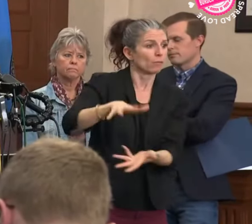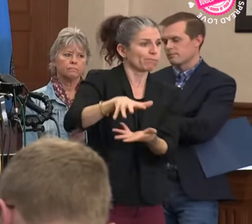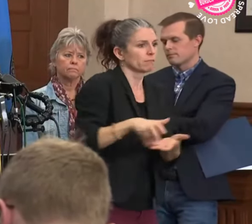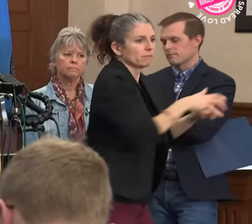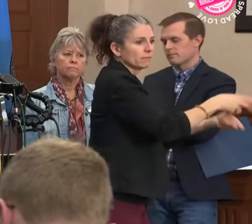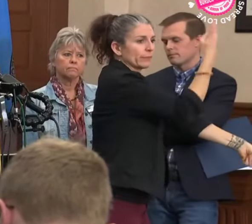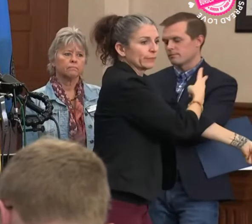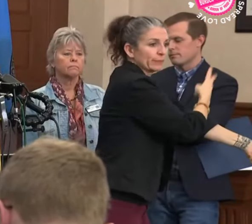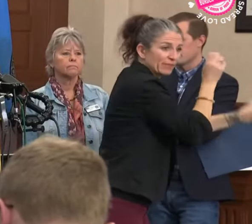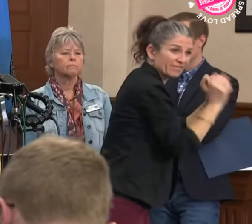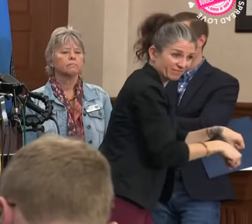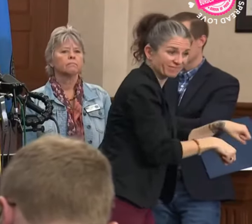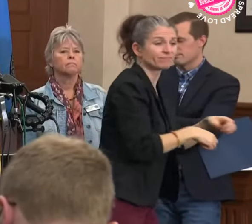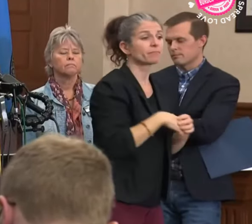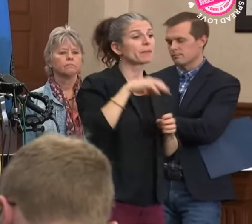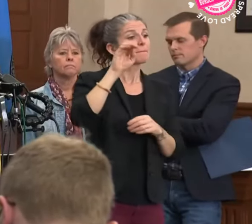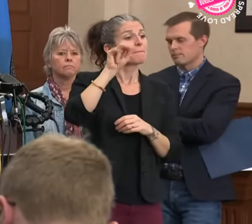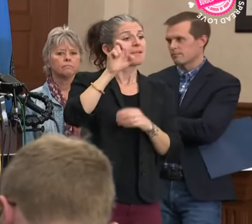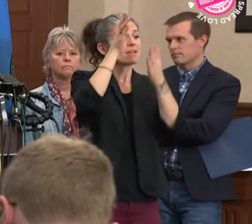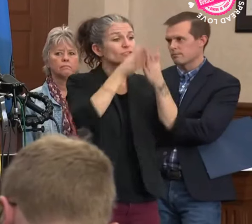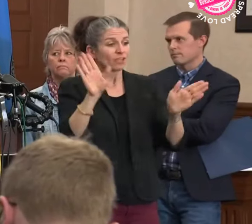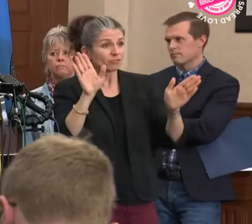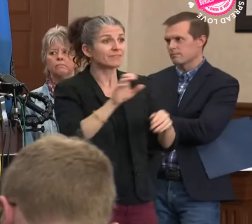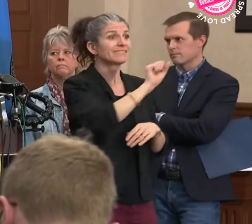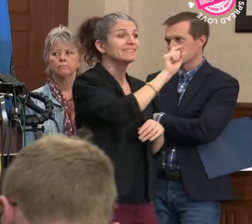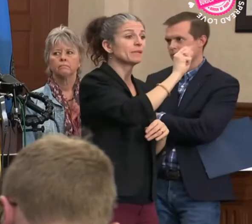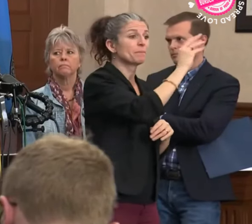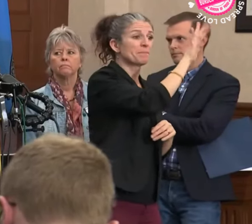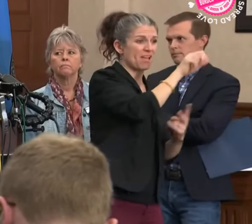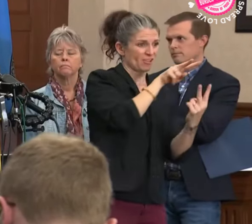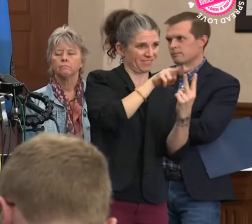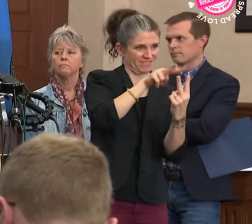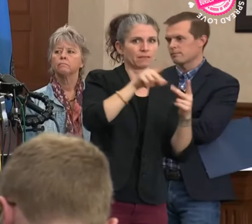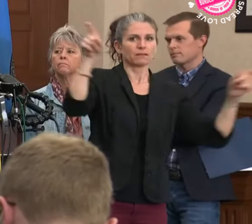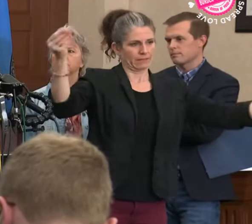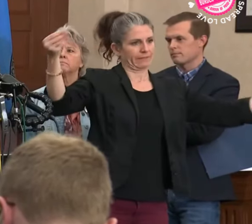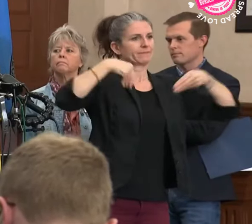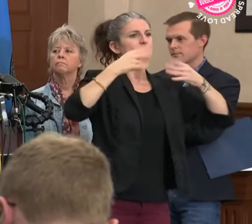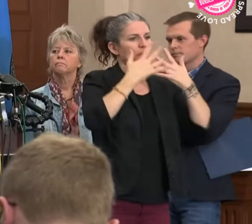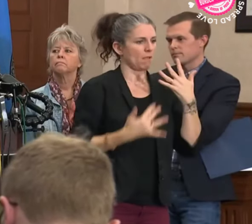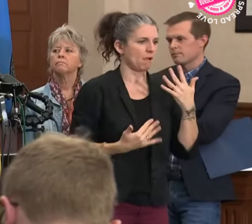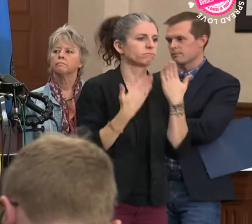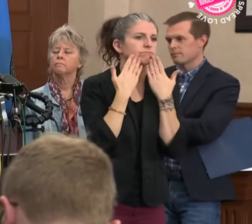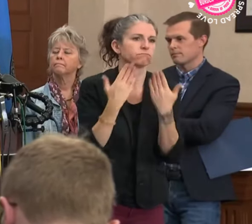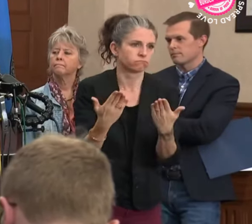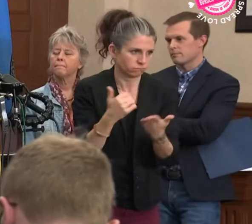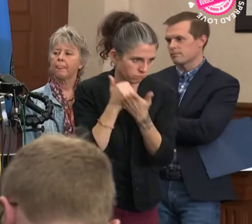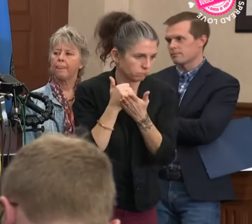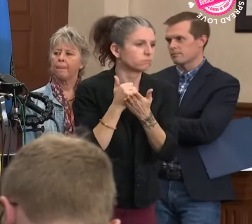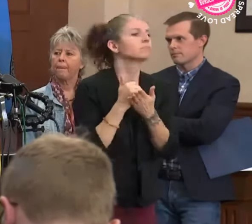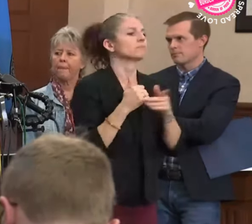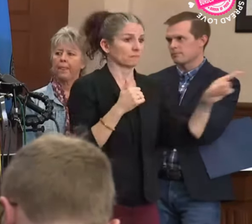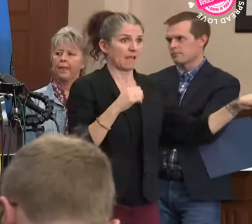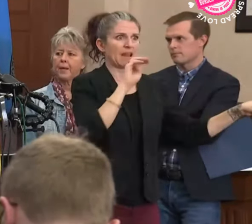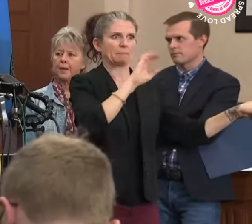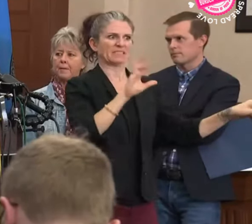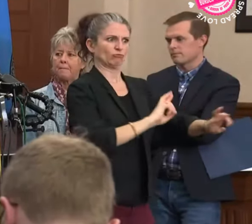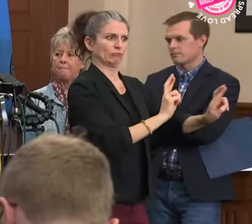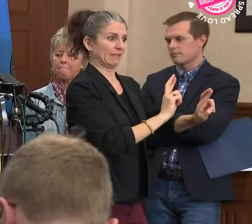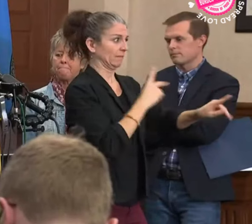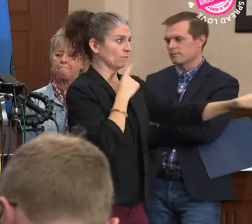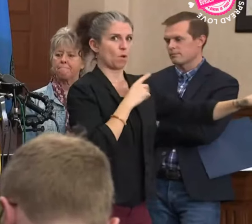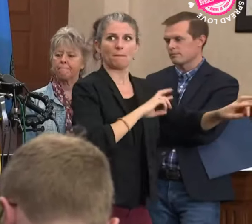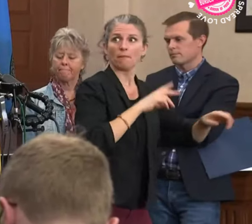us. Maine Med in Portland stood by and was ready to accept patients, and as you know, they did accept one of the patients that we